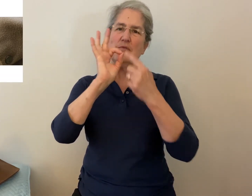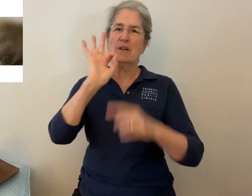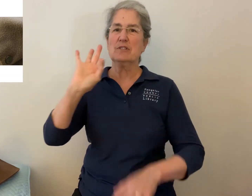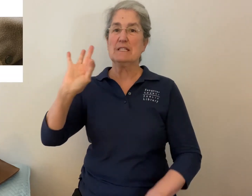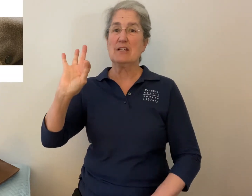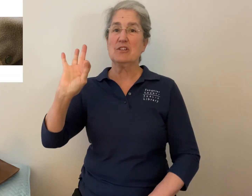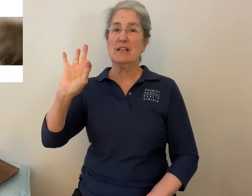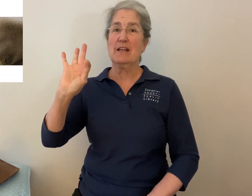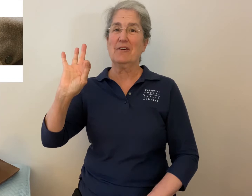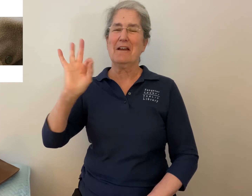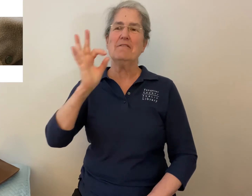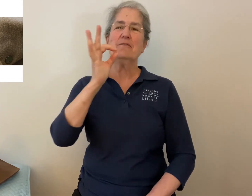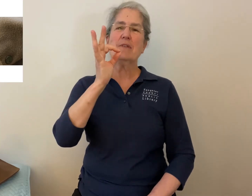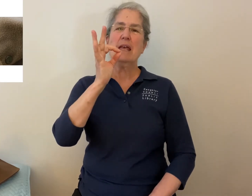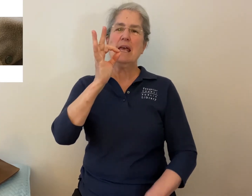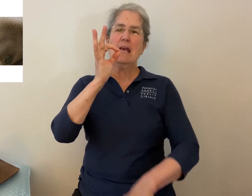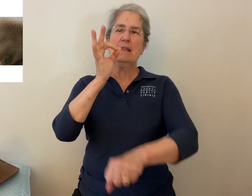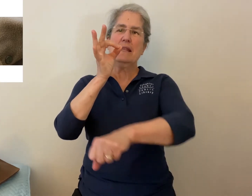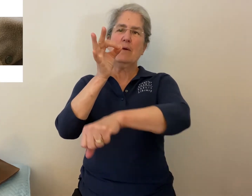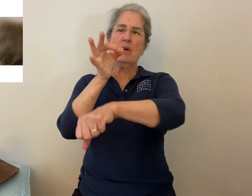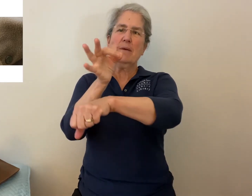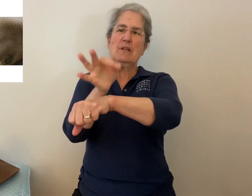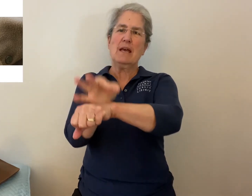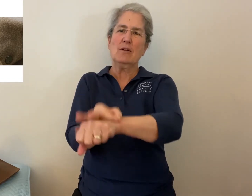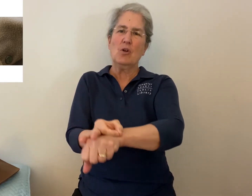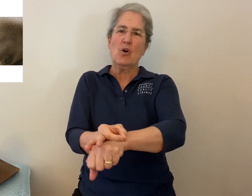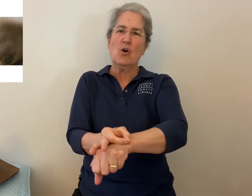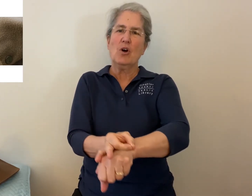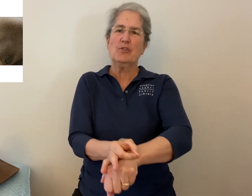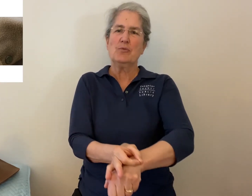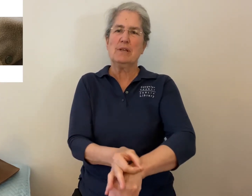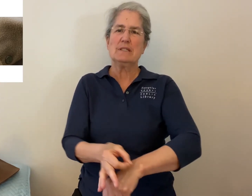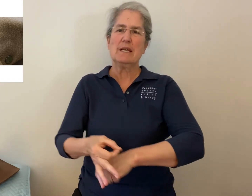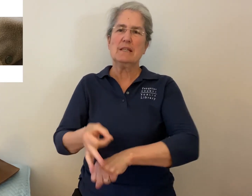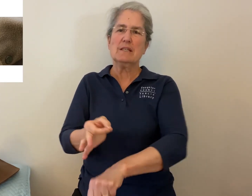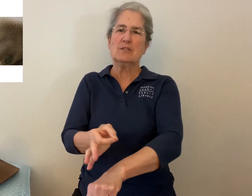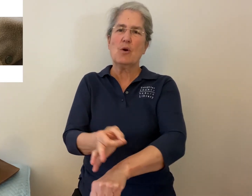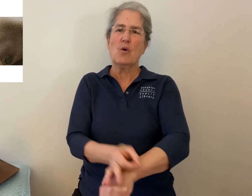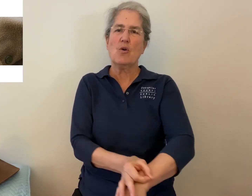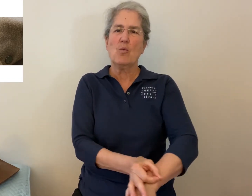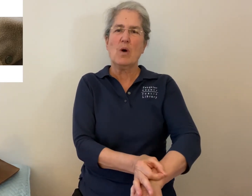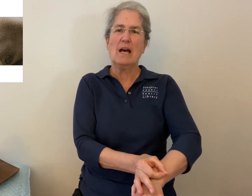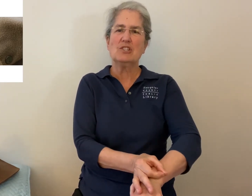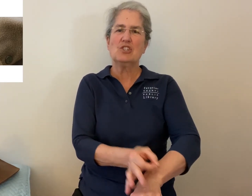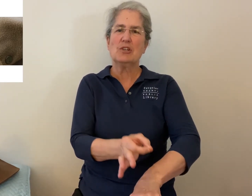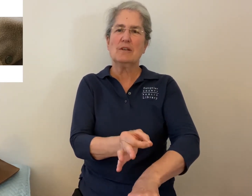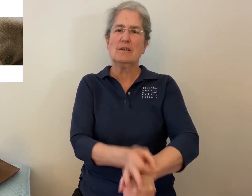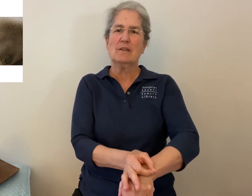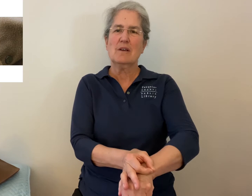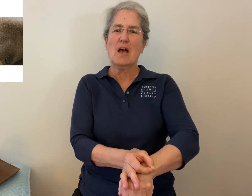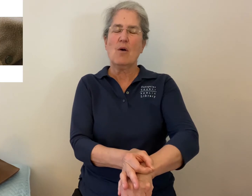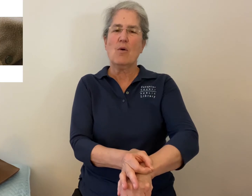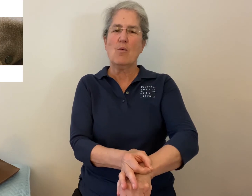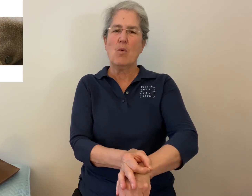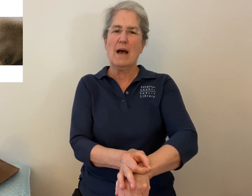fingers. It's actually the letter F. And then that will come down on your wrist like this. Watch.